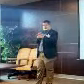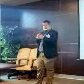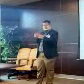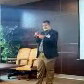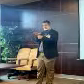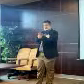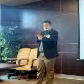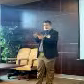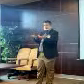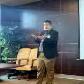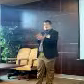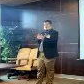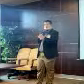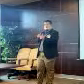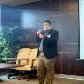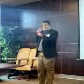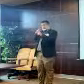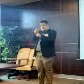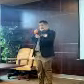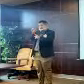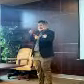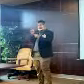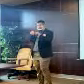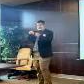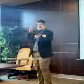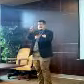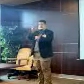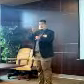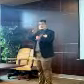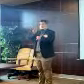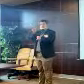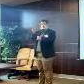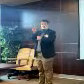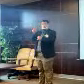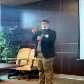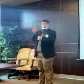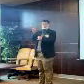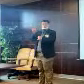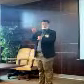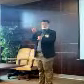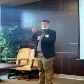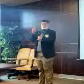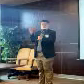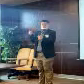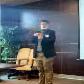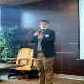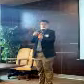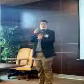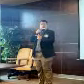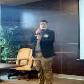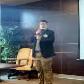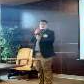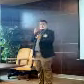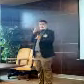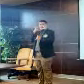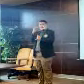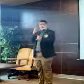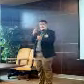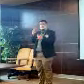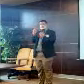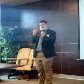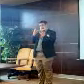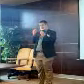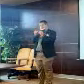Our positivity rate has stayed pretty high at 22.3%. And as I mentioned earlier, we are seeing significant